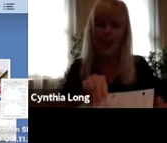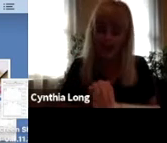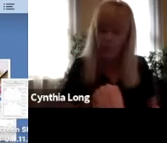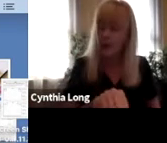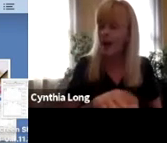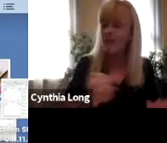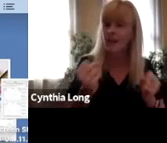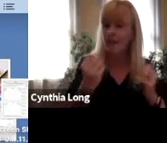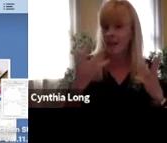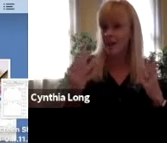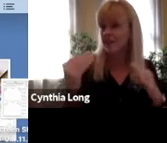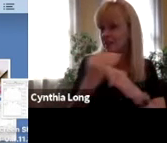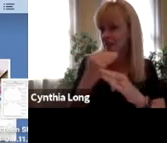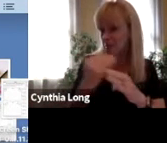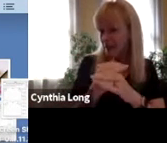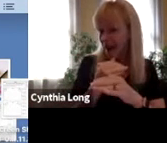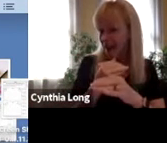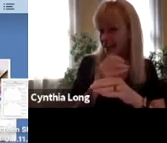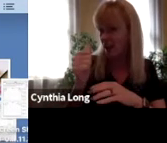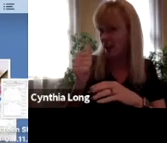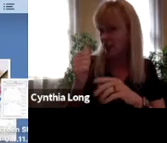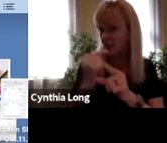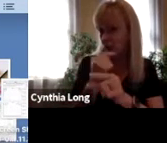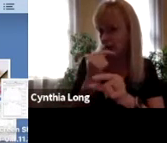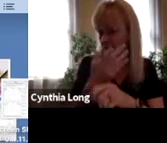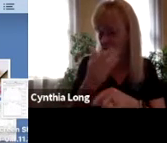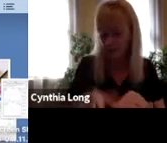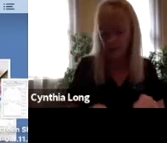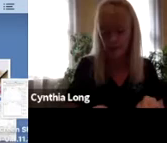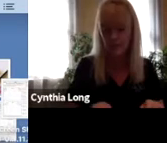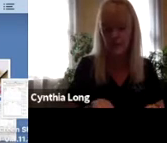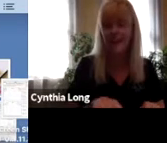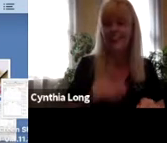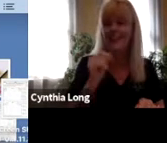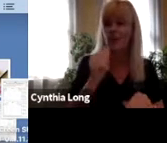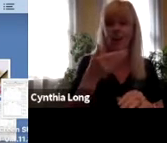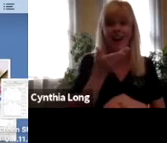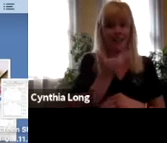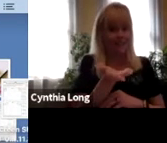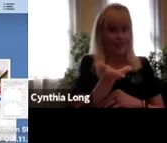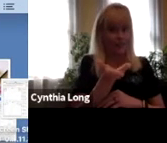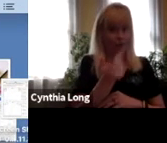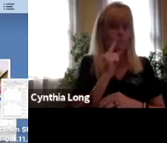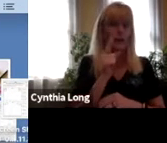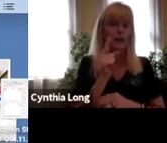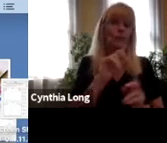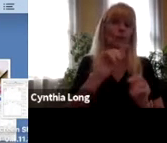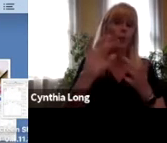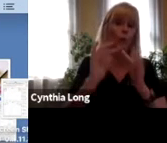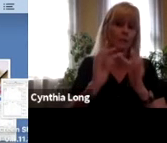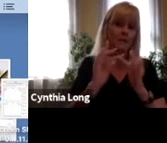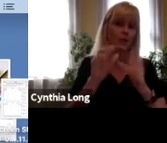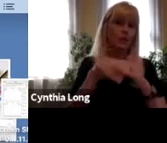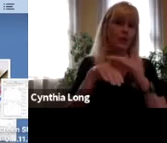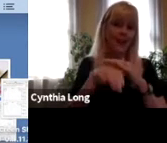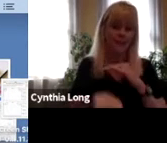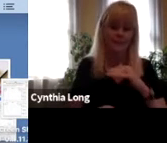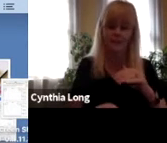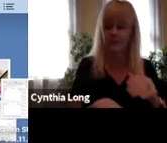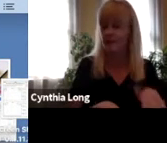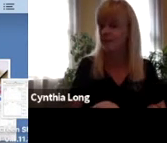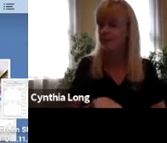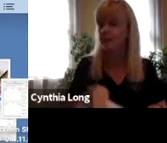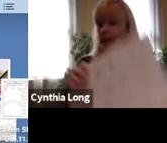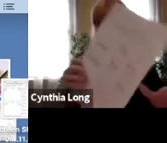And then we have a lot of different math and other grammar things that are not there, but on the website you